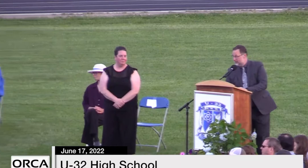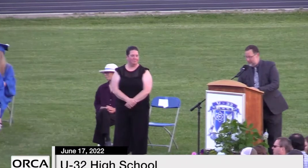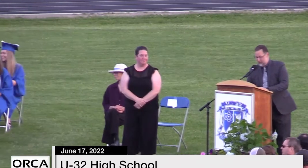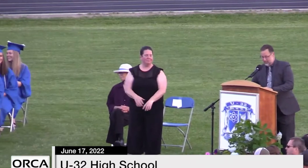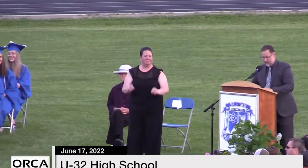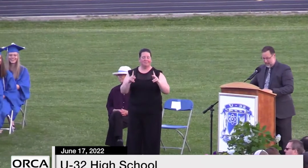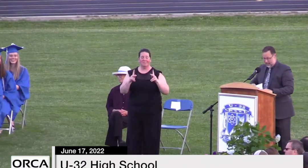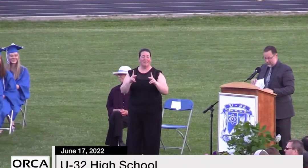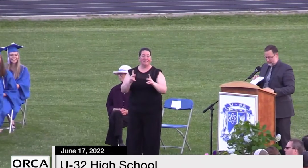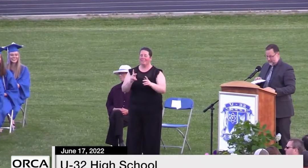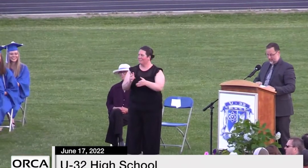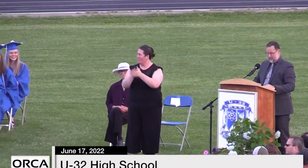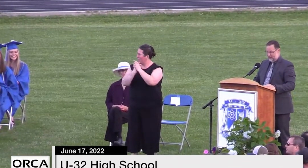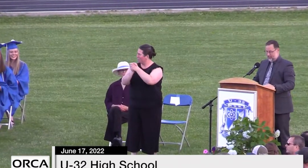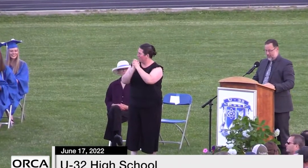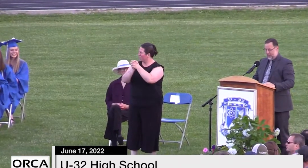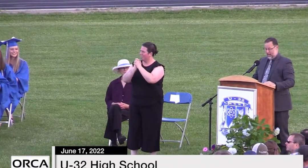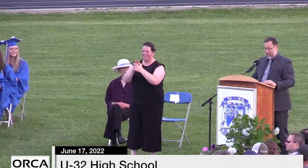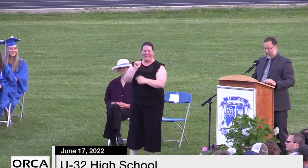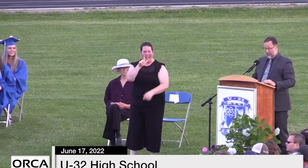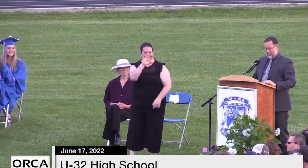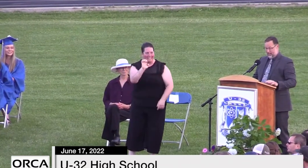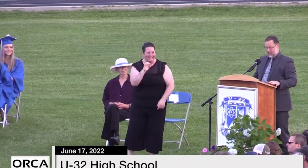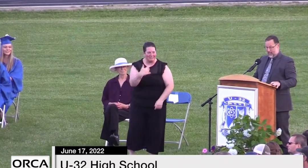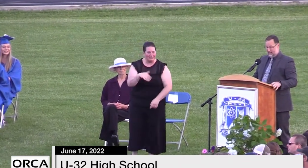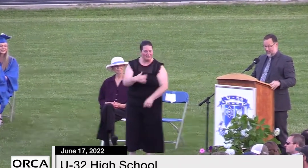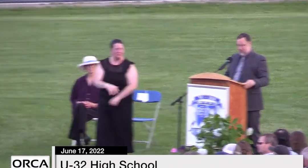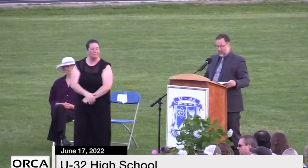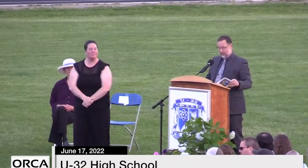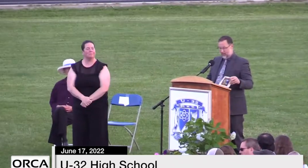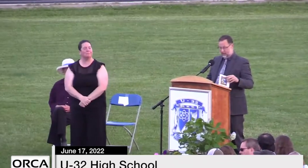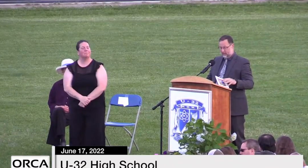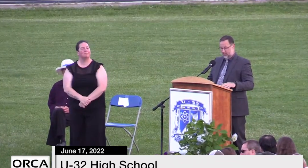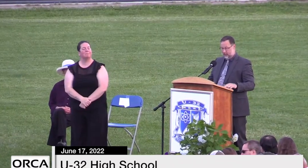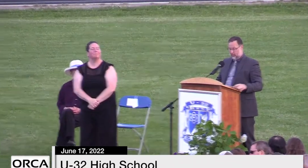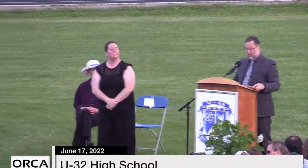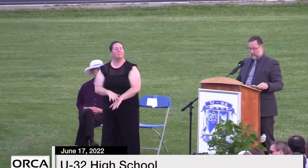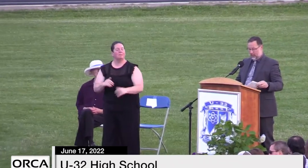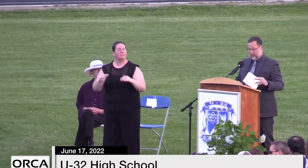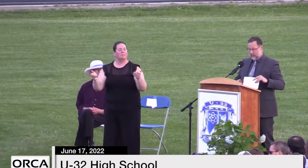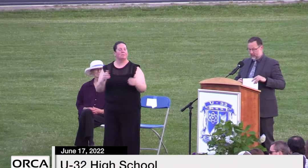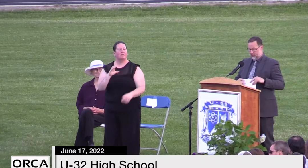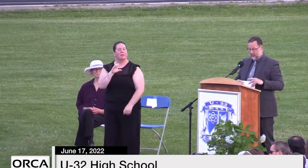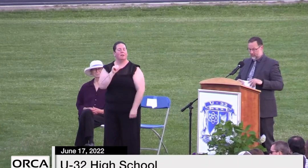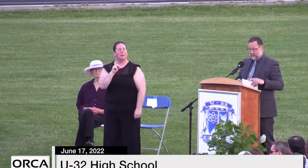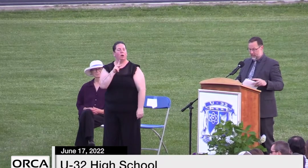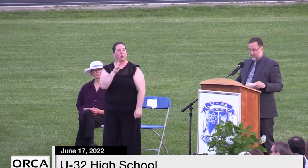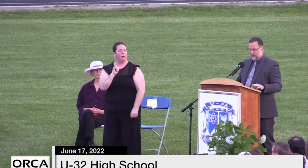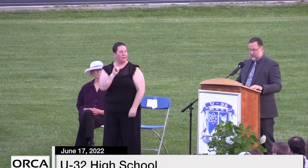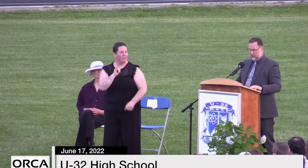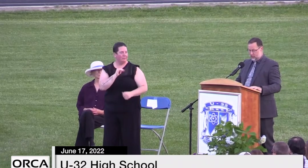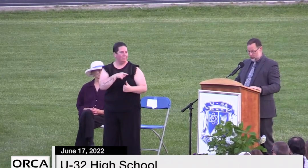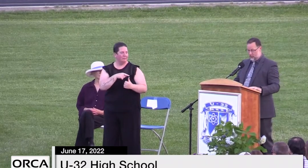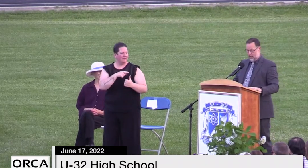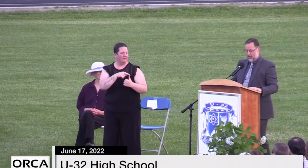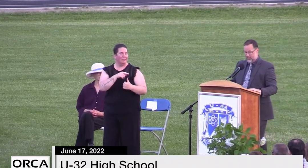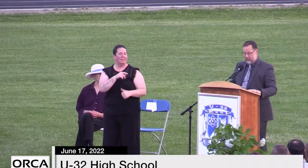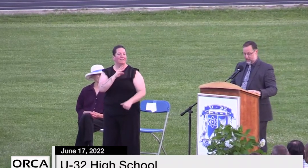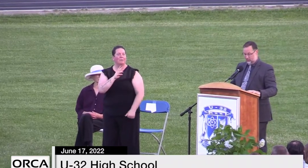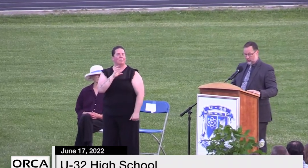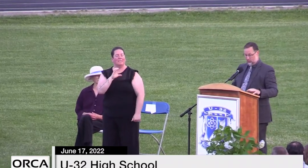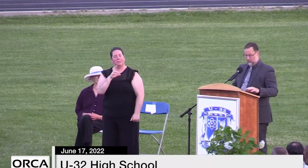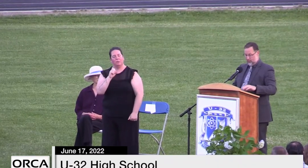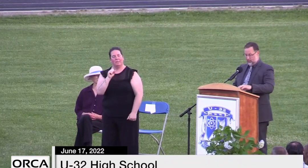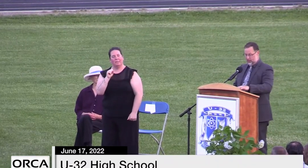All right, congratulations, Allie. At this time, I would like to invite Kari Bradley, the WCU